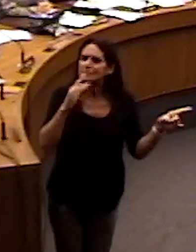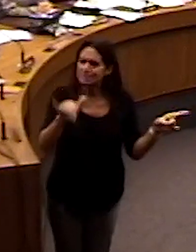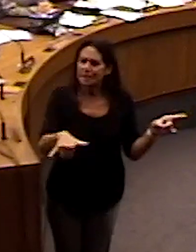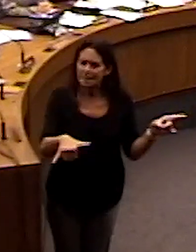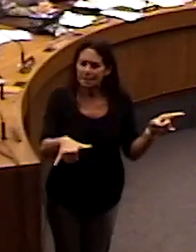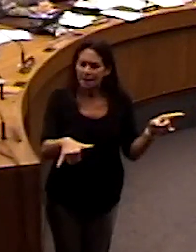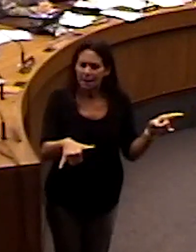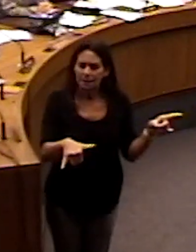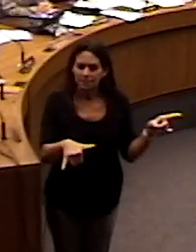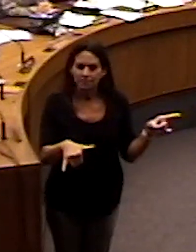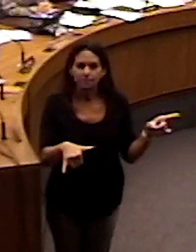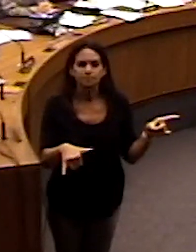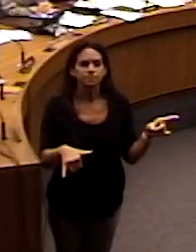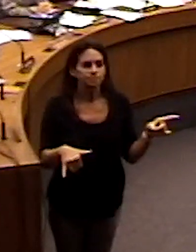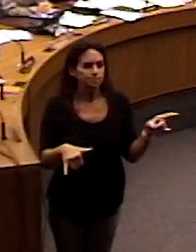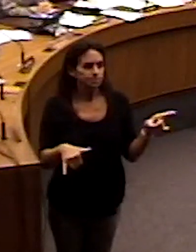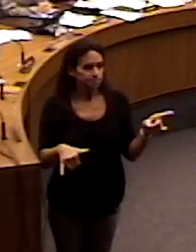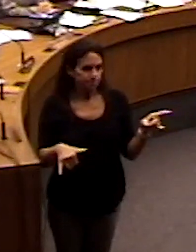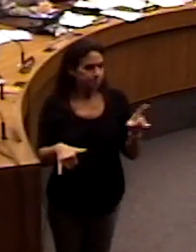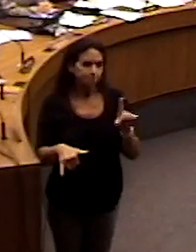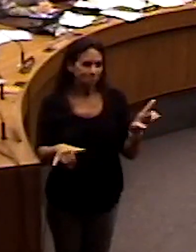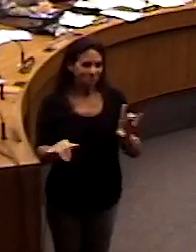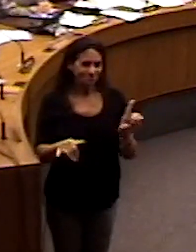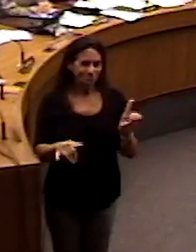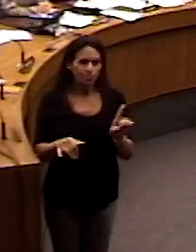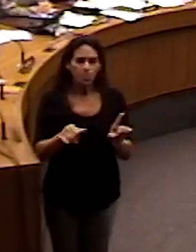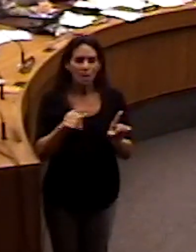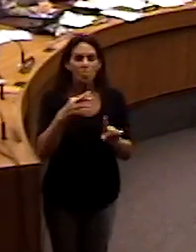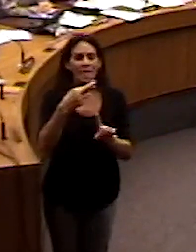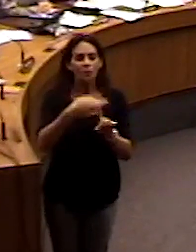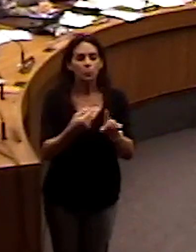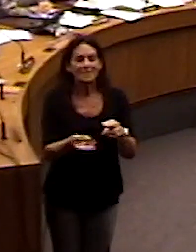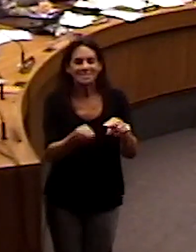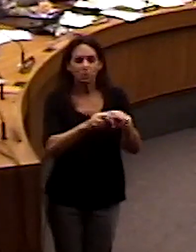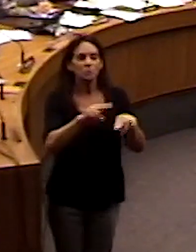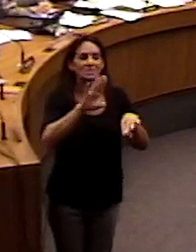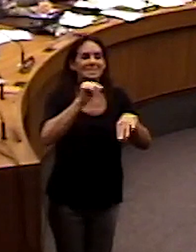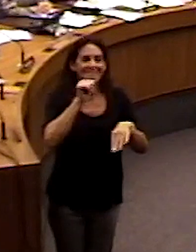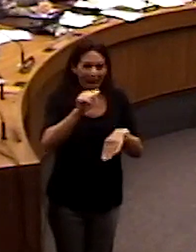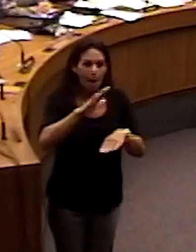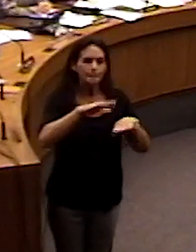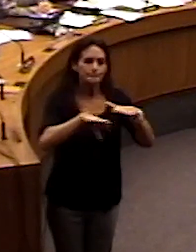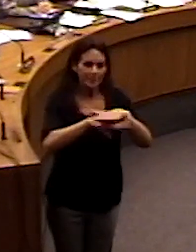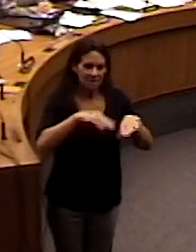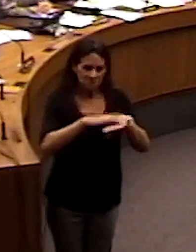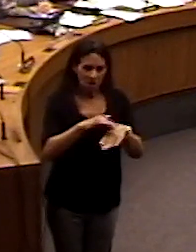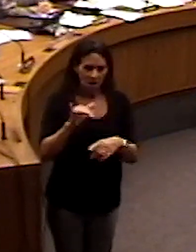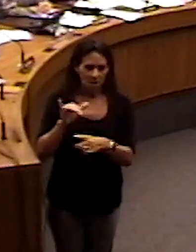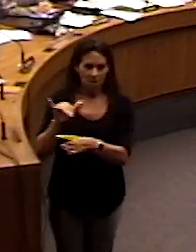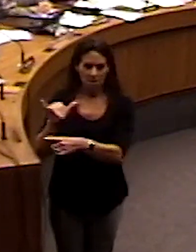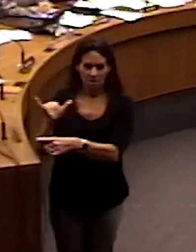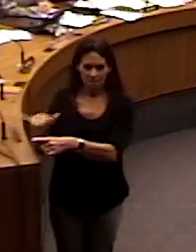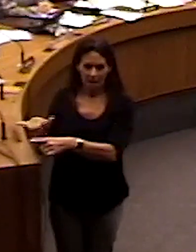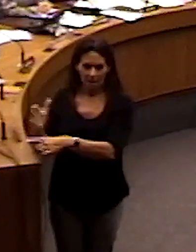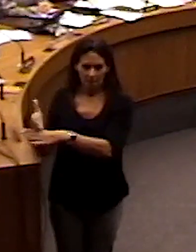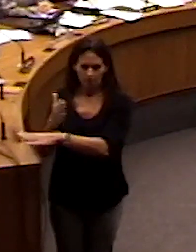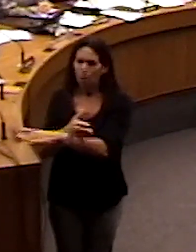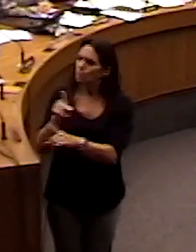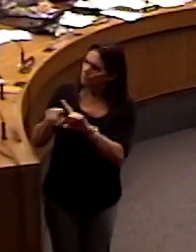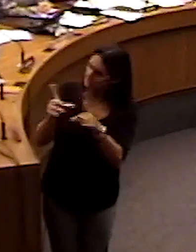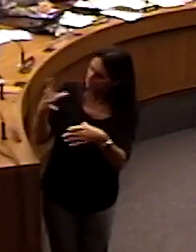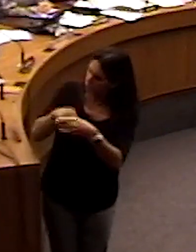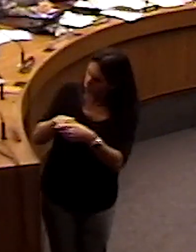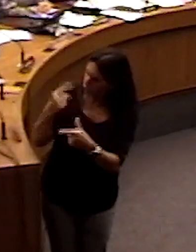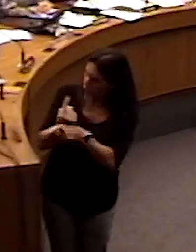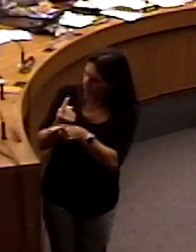last go-round of the rent increase was not based upon capital improvements. So... But that's included in there, isn't